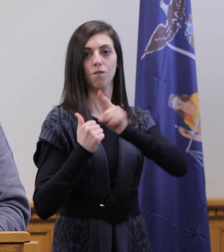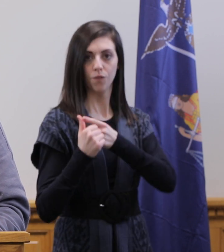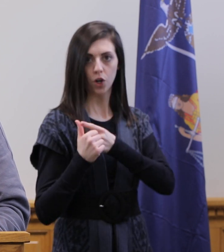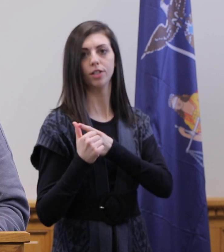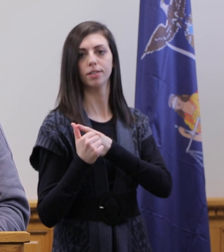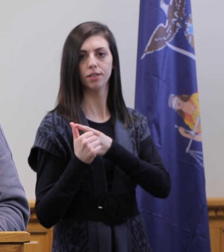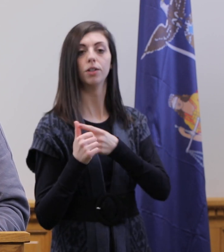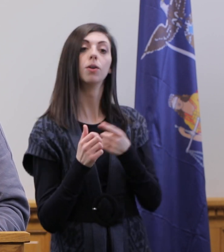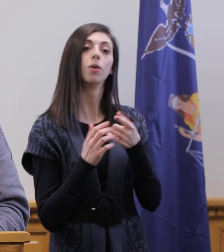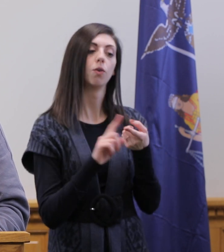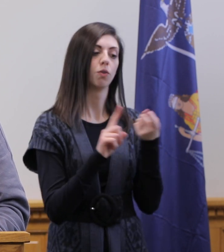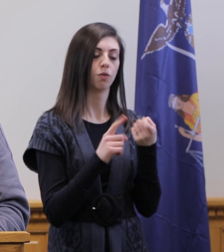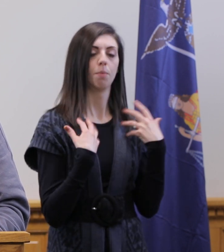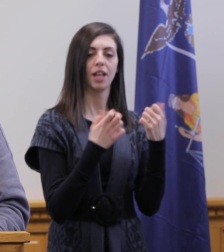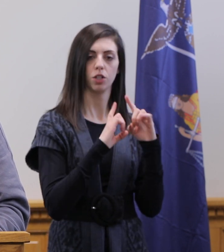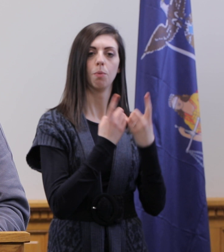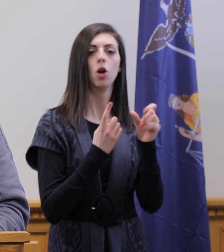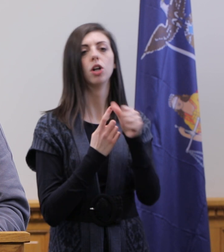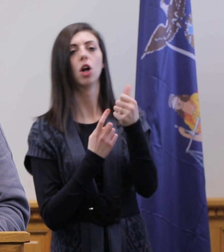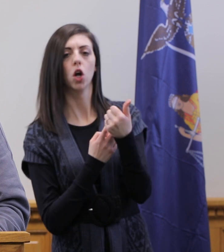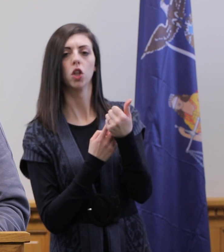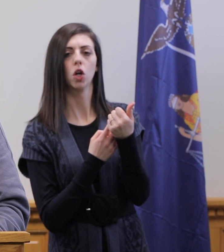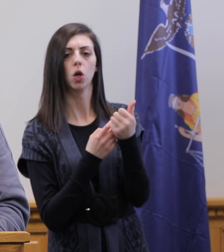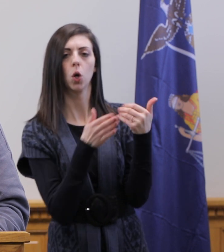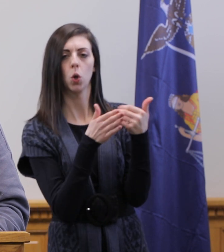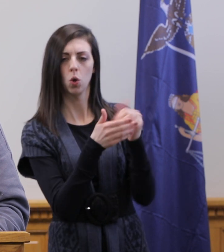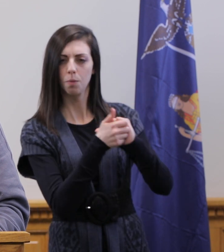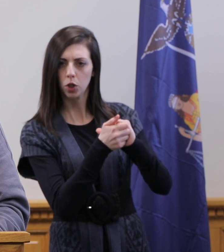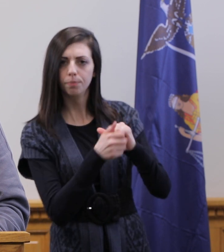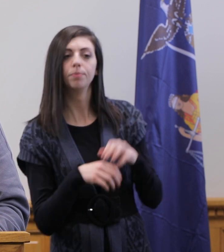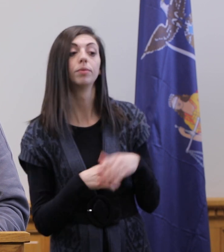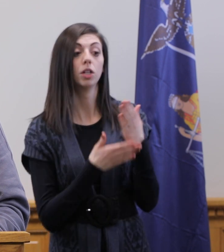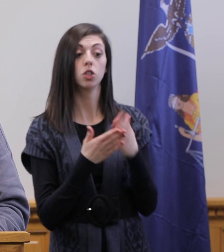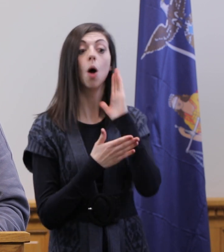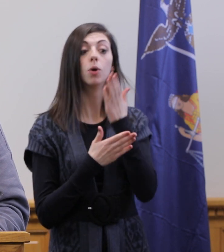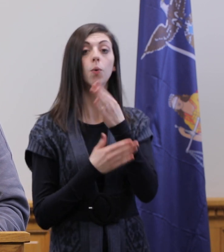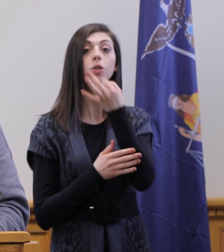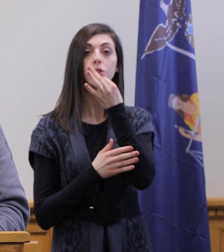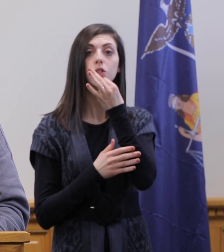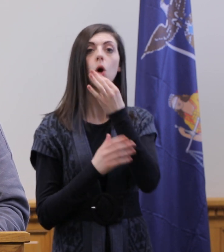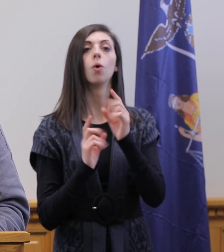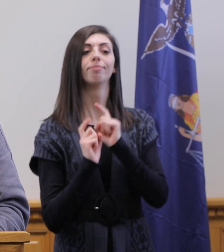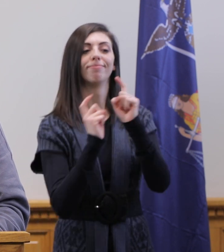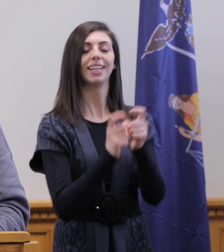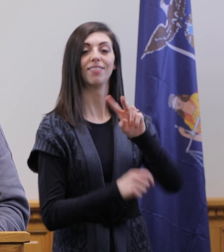Department and our other community health care partners. Some will start to receive their second dose later this